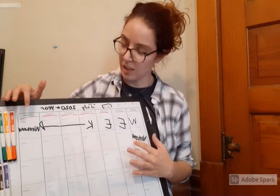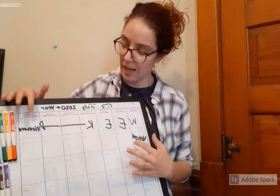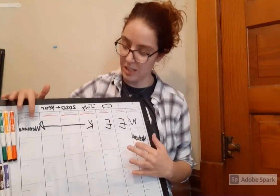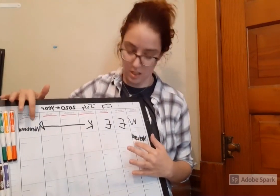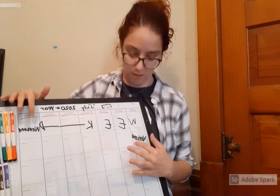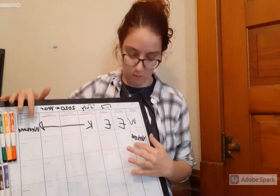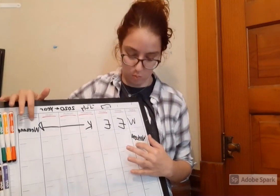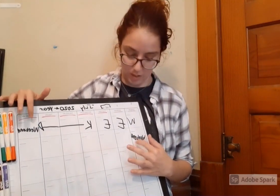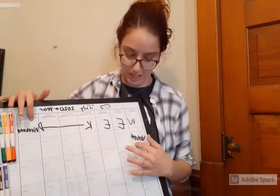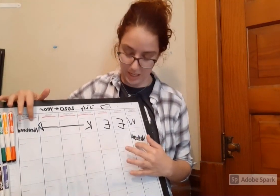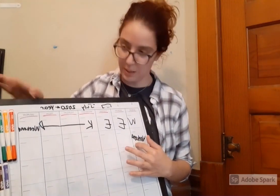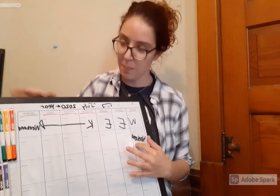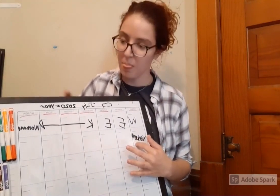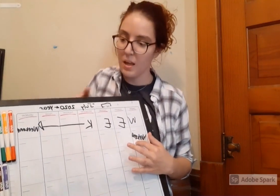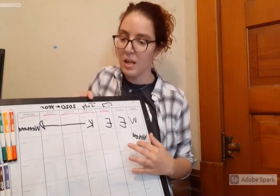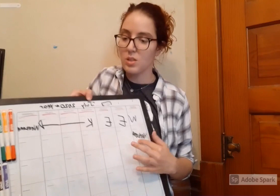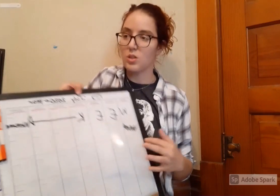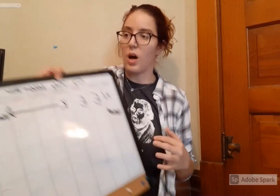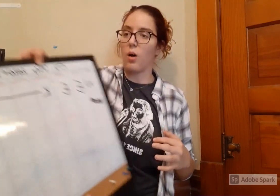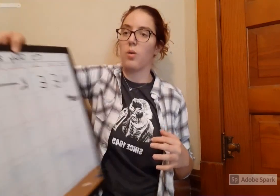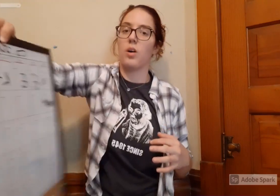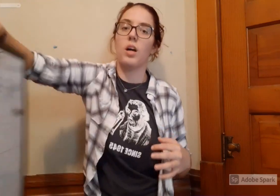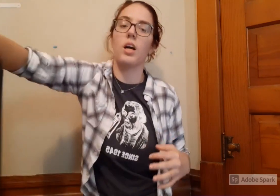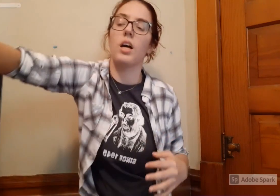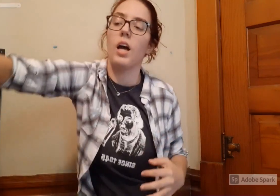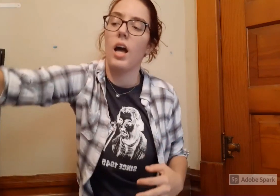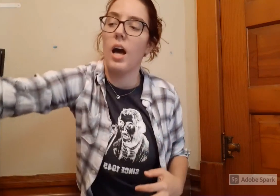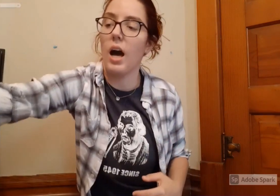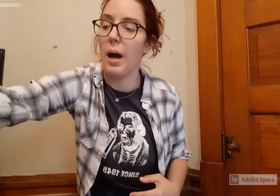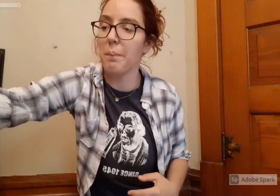ends of the week. So,